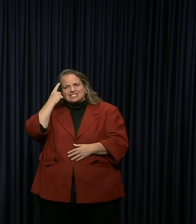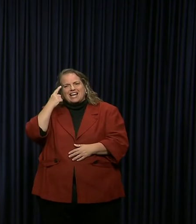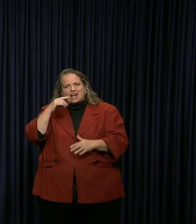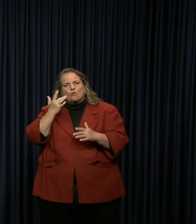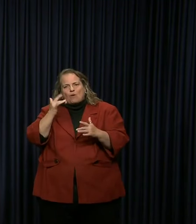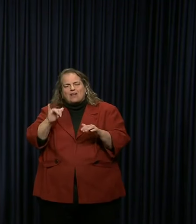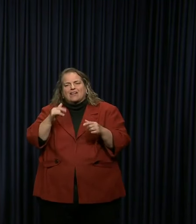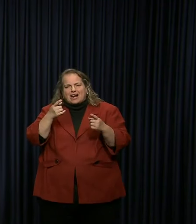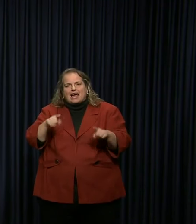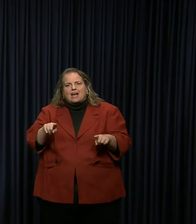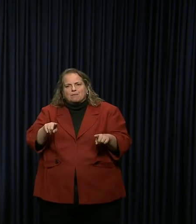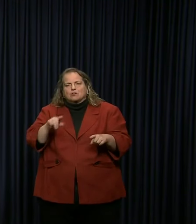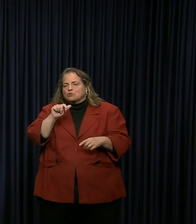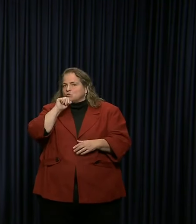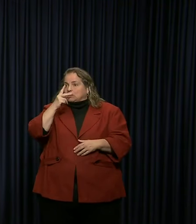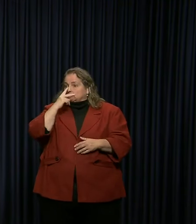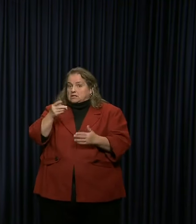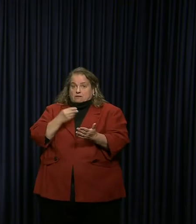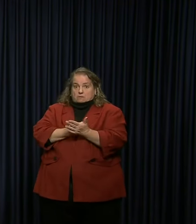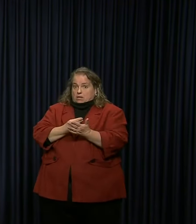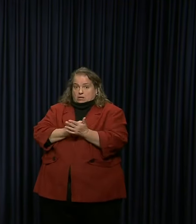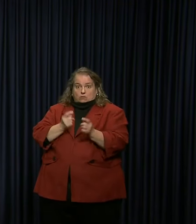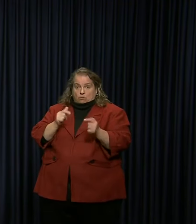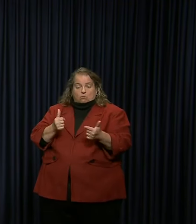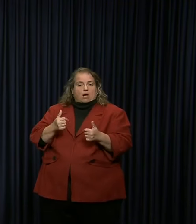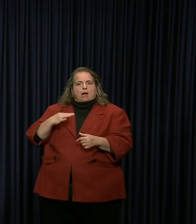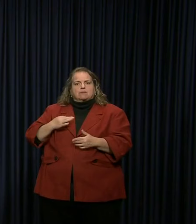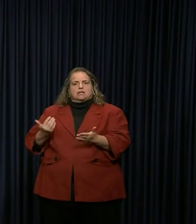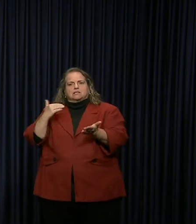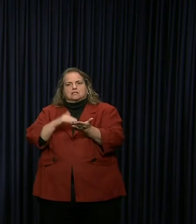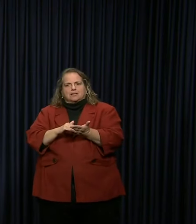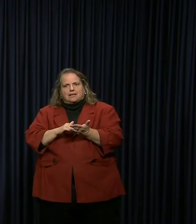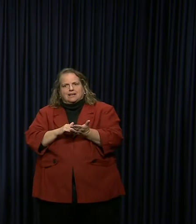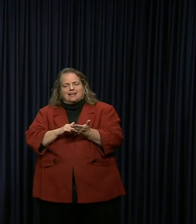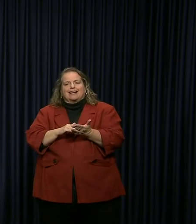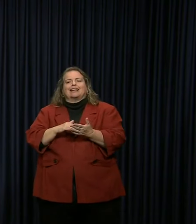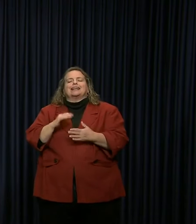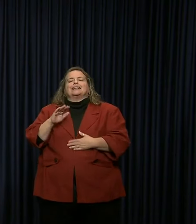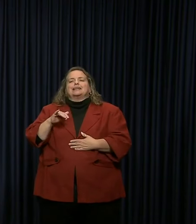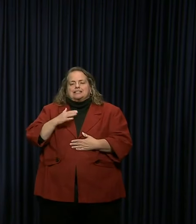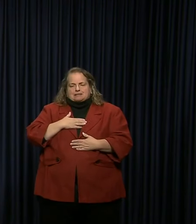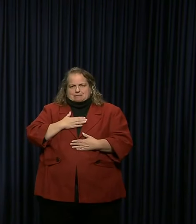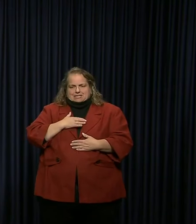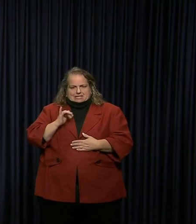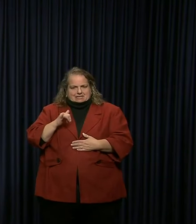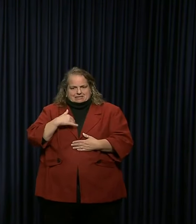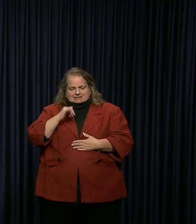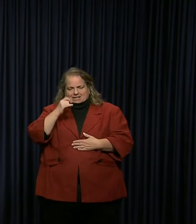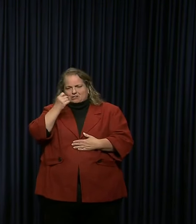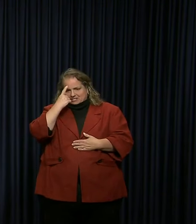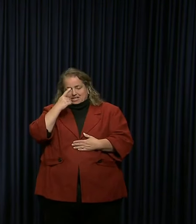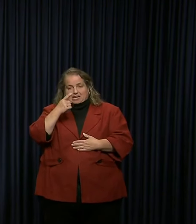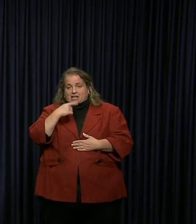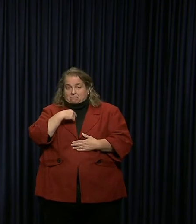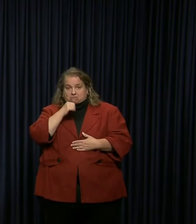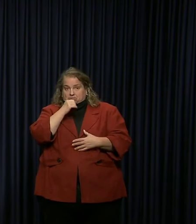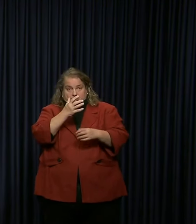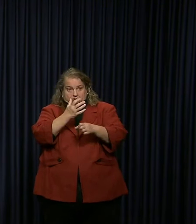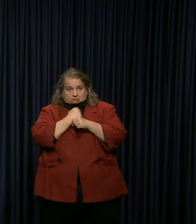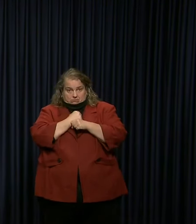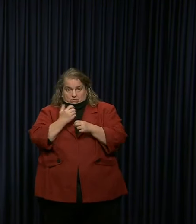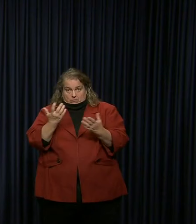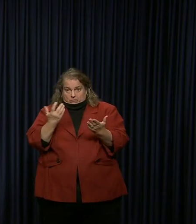don't see the funds right away. That's my inclination is if I don't get something as soon as